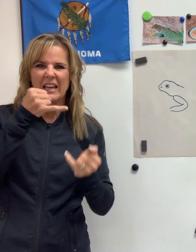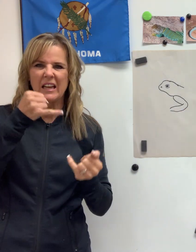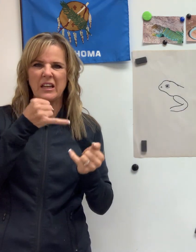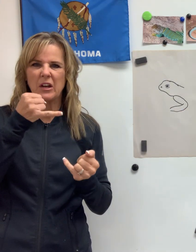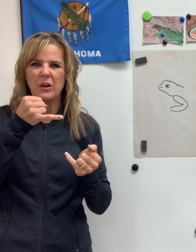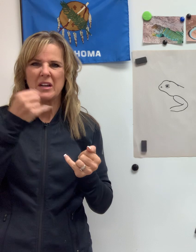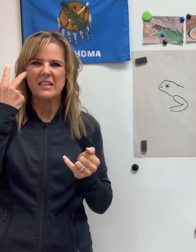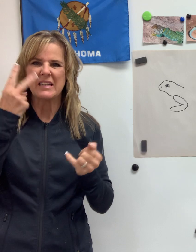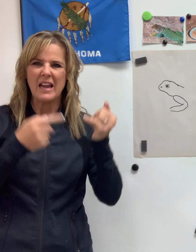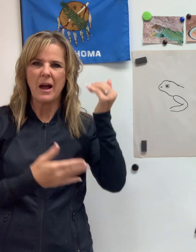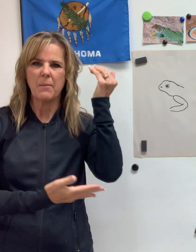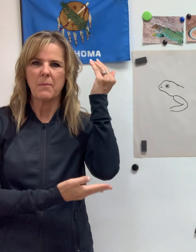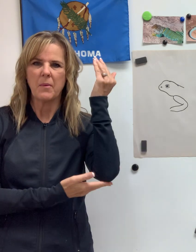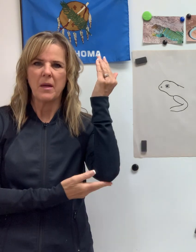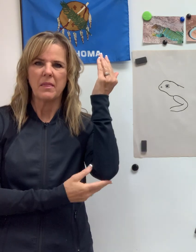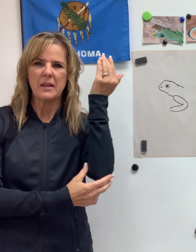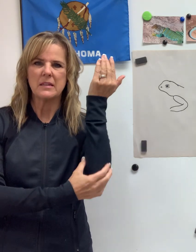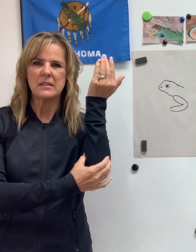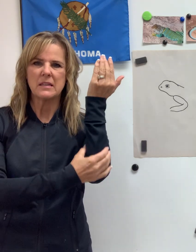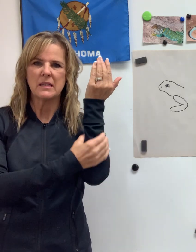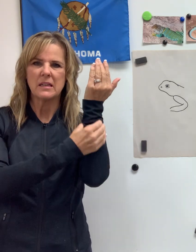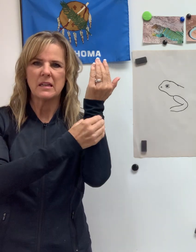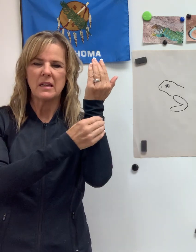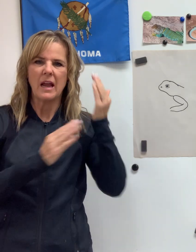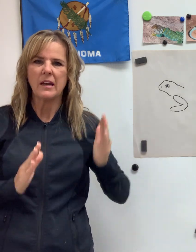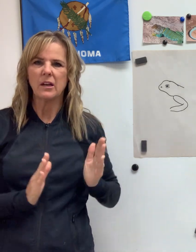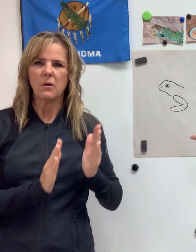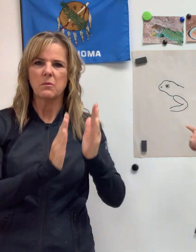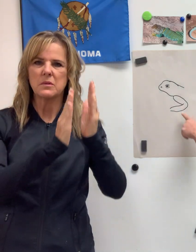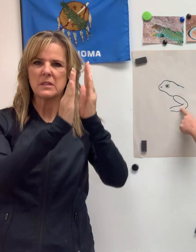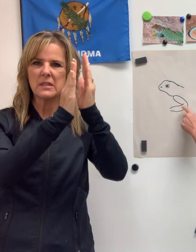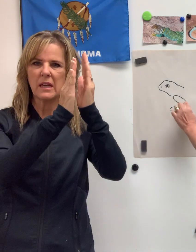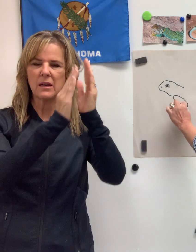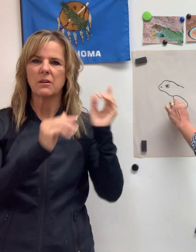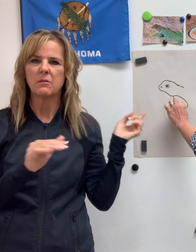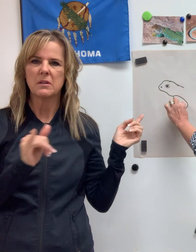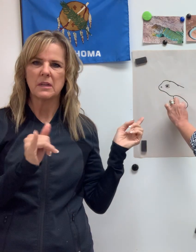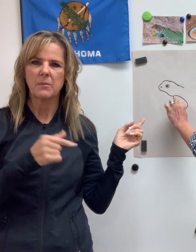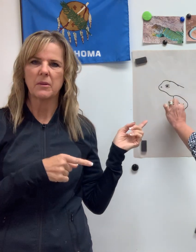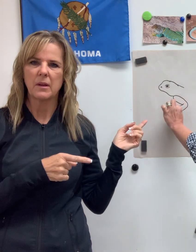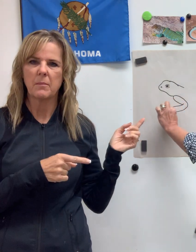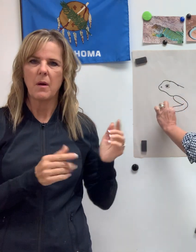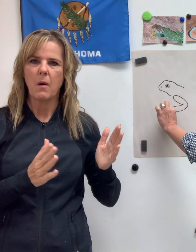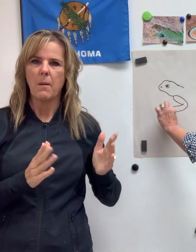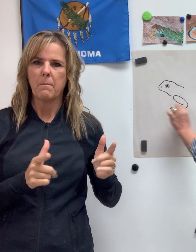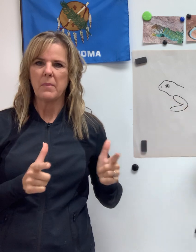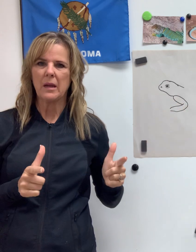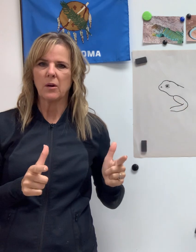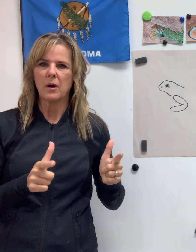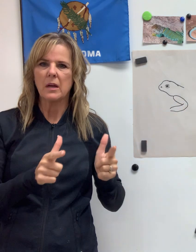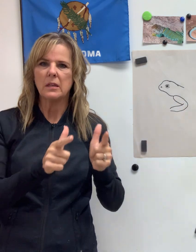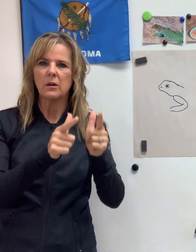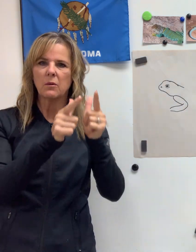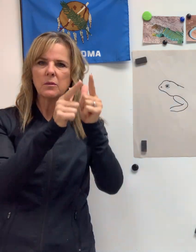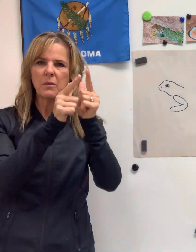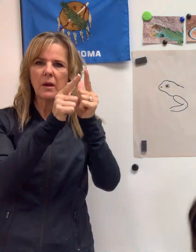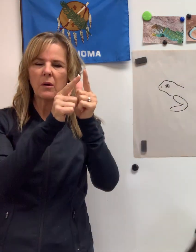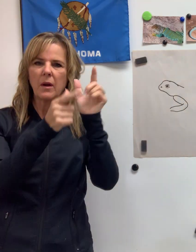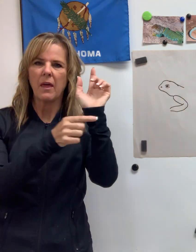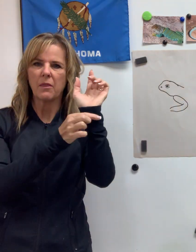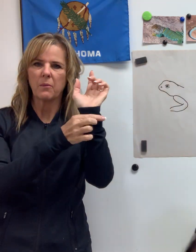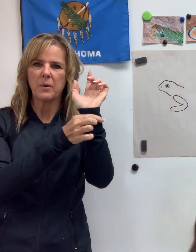his wrist. See how my arm is wider and then it gets skinnier at the wrist? Same with him, it's wider and it gets skinnier at the wrist,